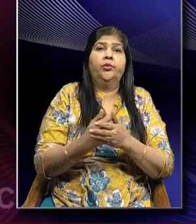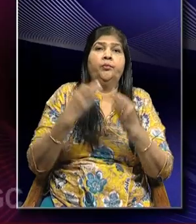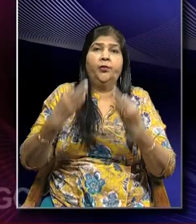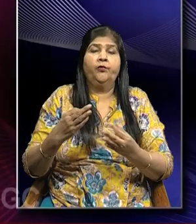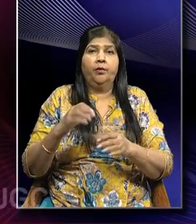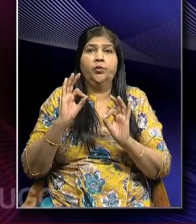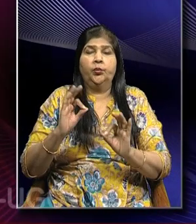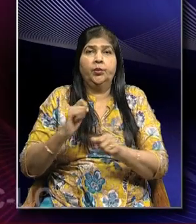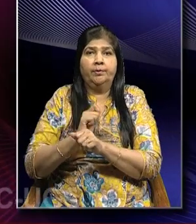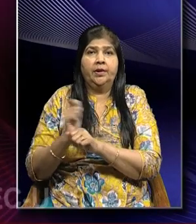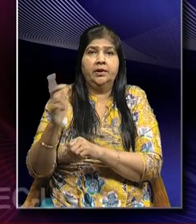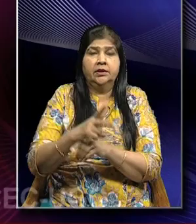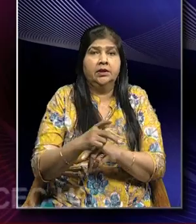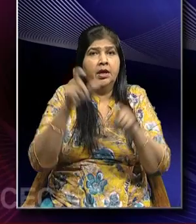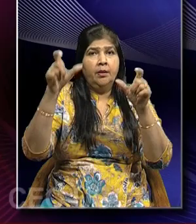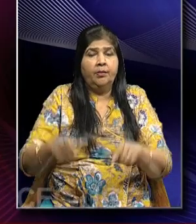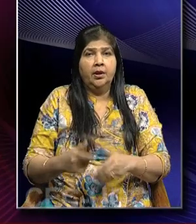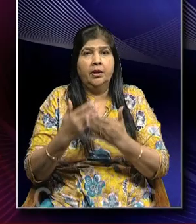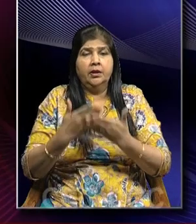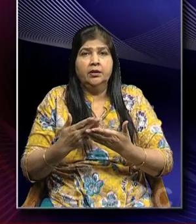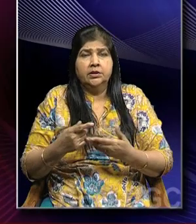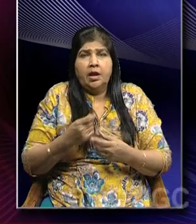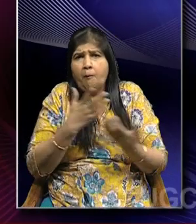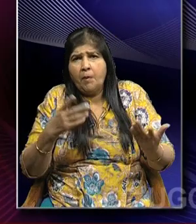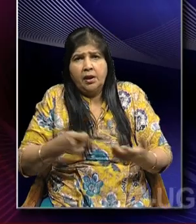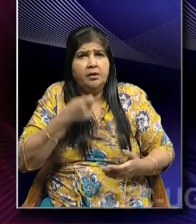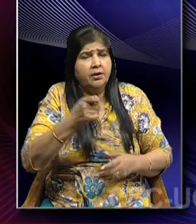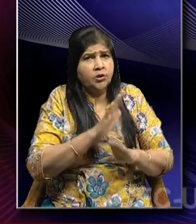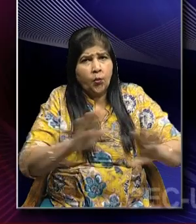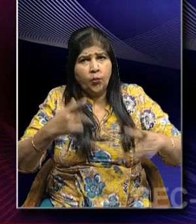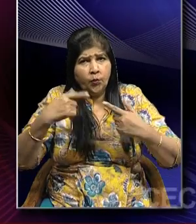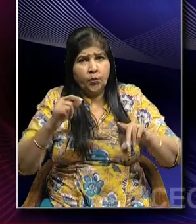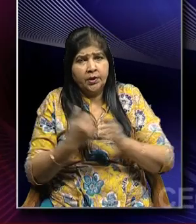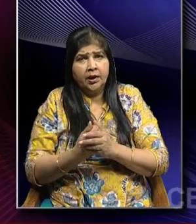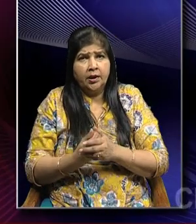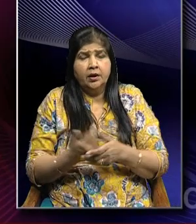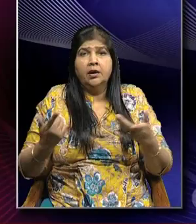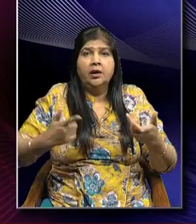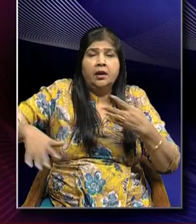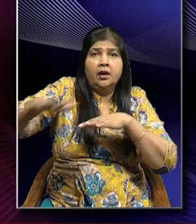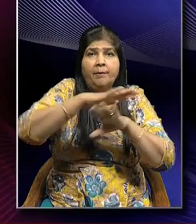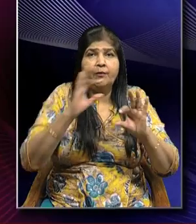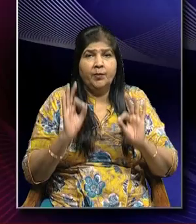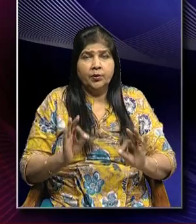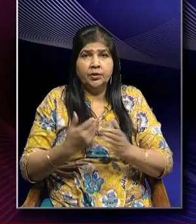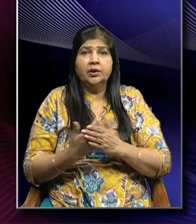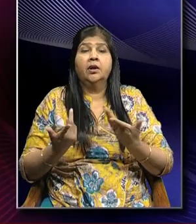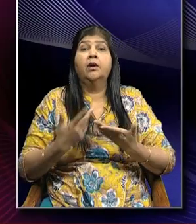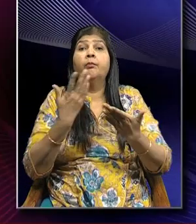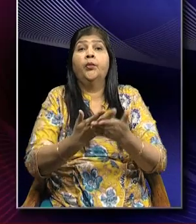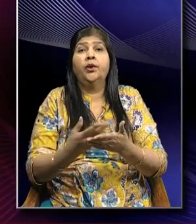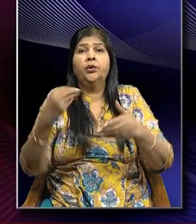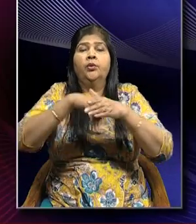better manner. If your employees are adequately paid, they are given conducive work environment, what is the point of